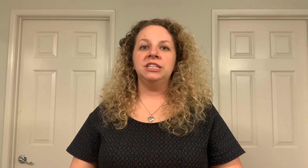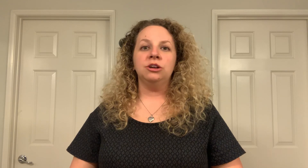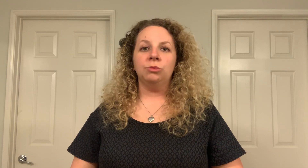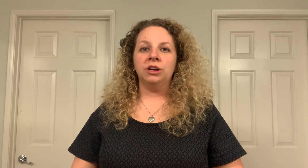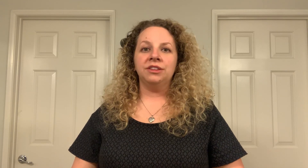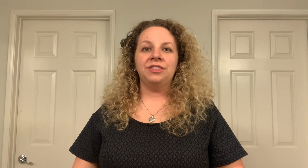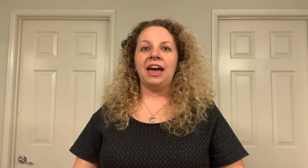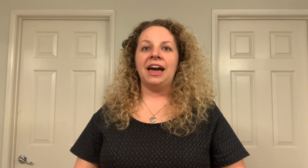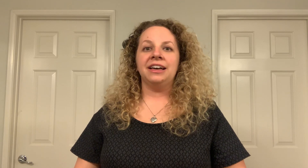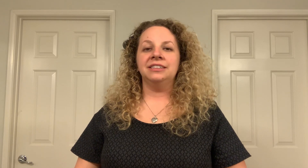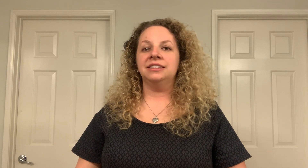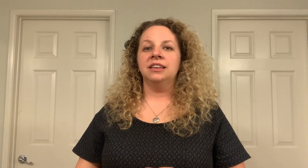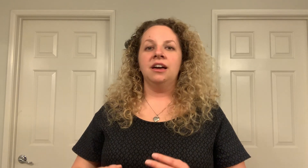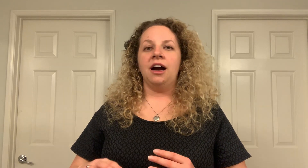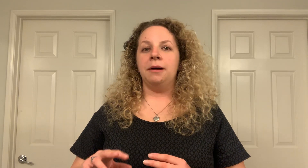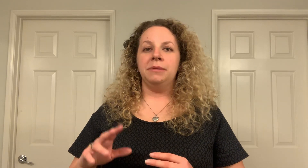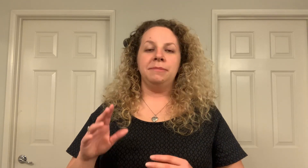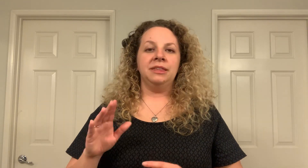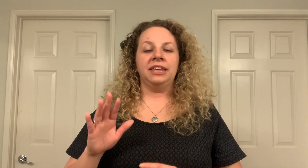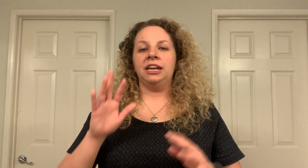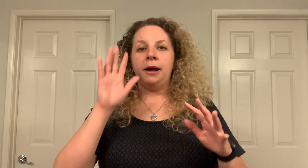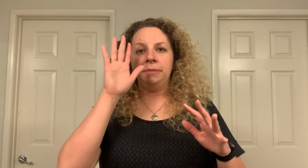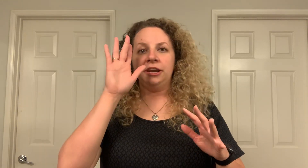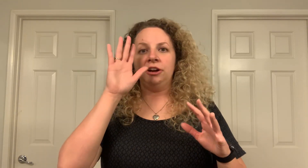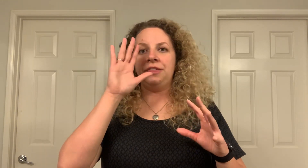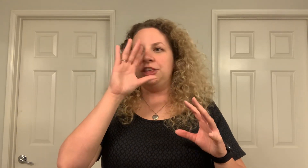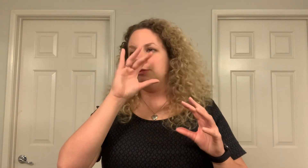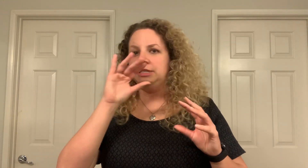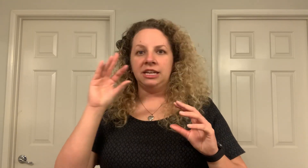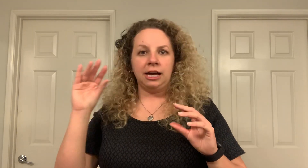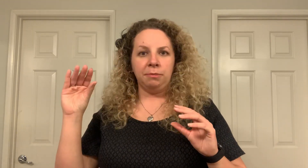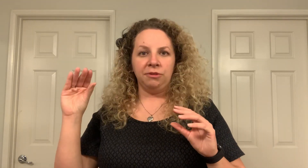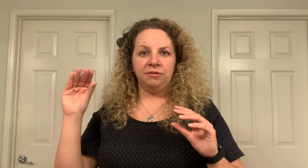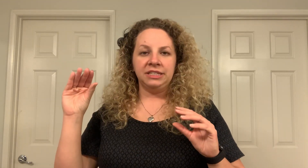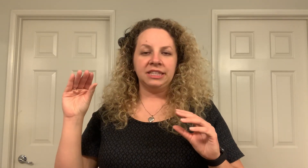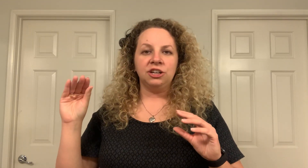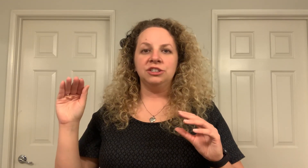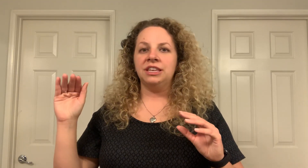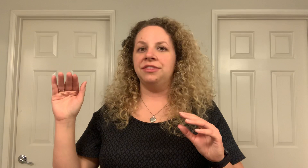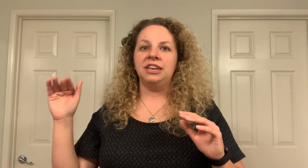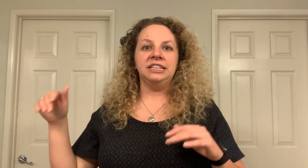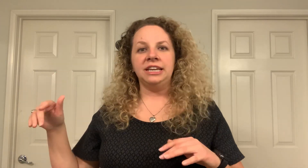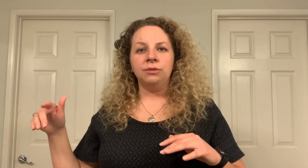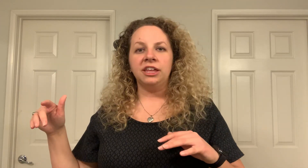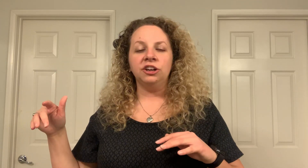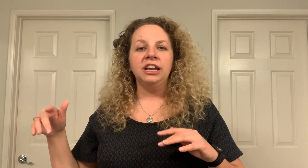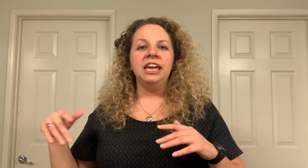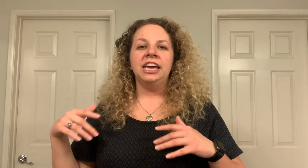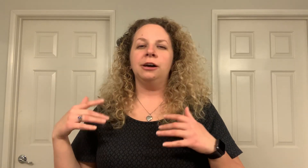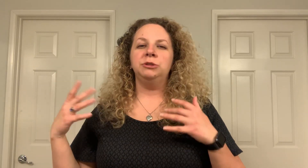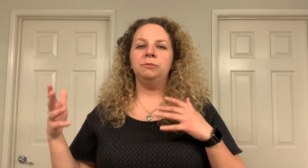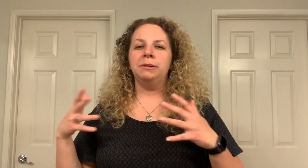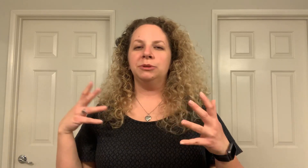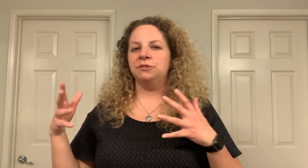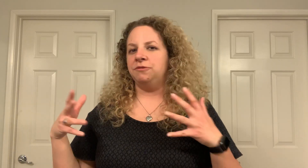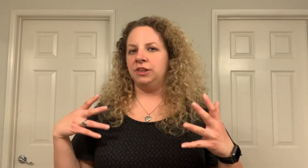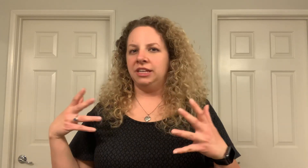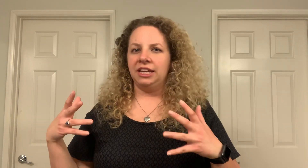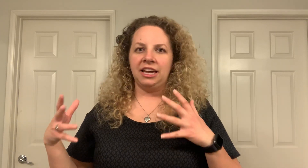a word that has maybe like an up letter and then you see a couple of fist letters and then a down letter, it helps you be able to fill in kind